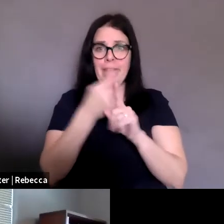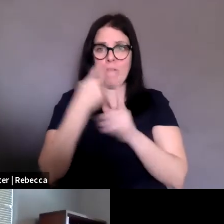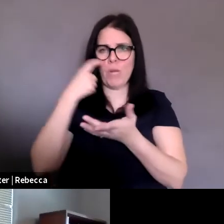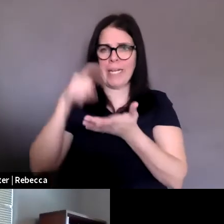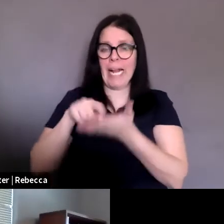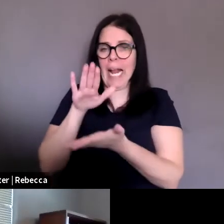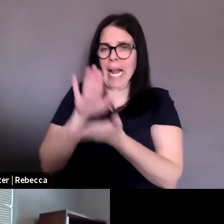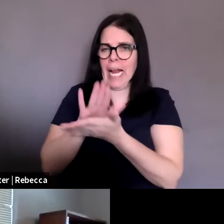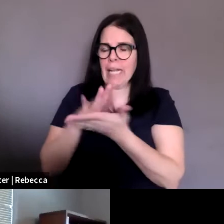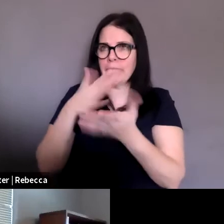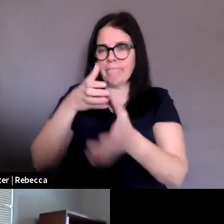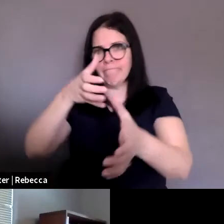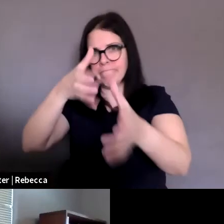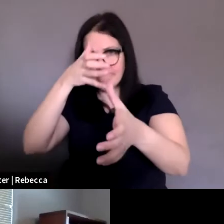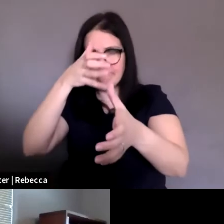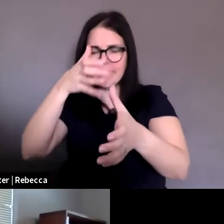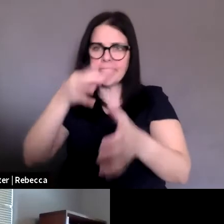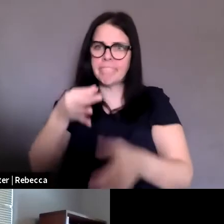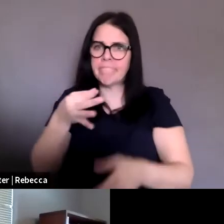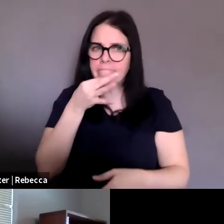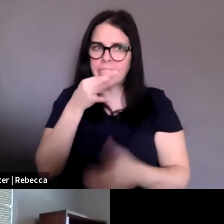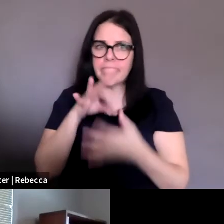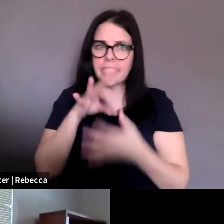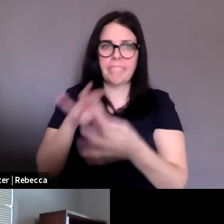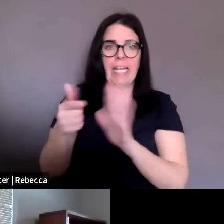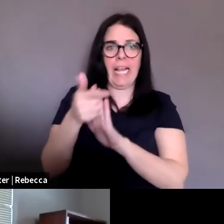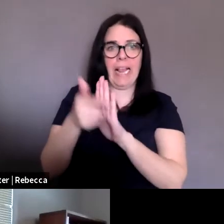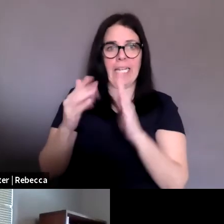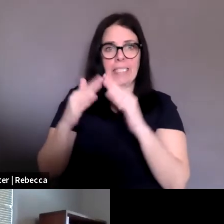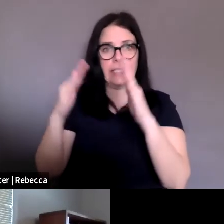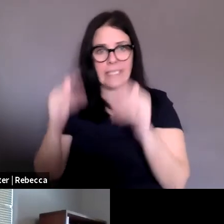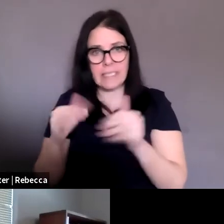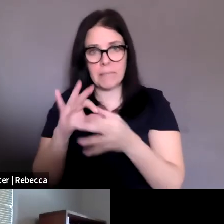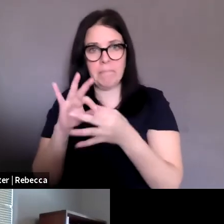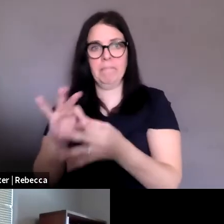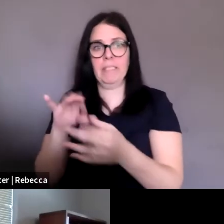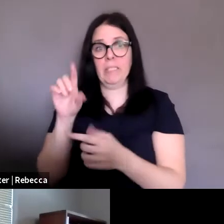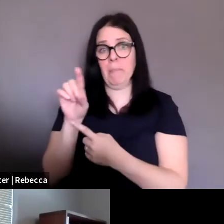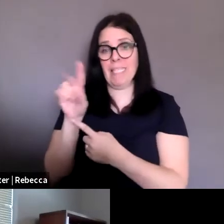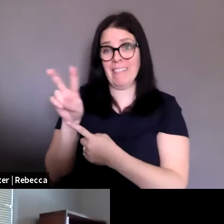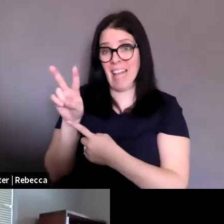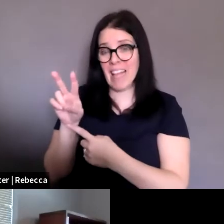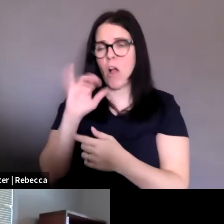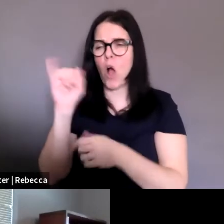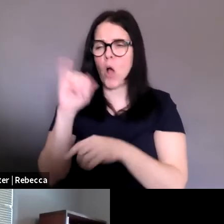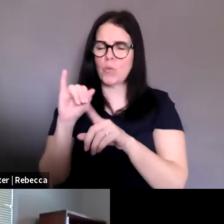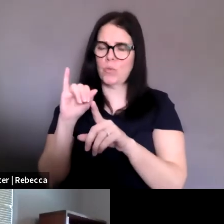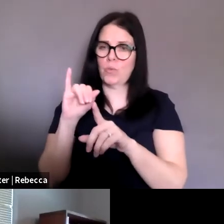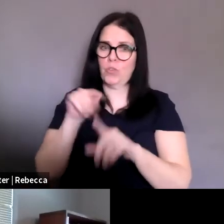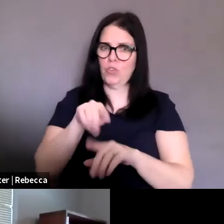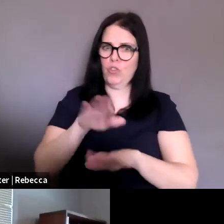legal systems and domestic violence, as well as the impact of exposure to family violence on